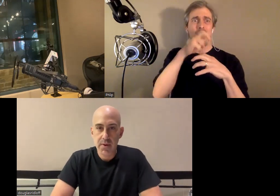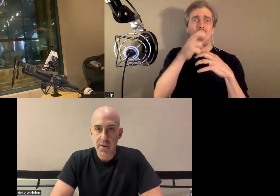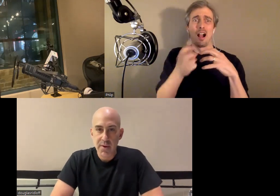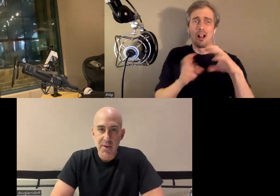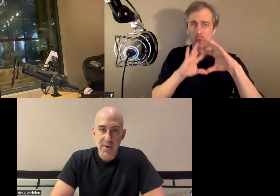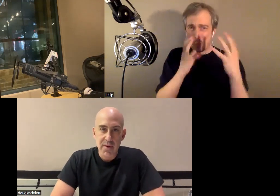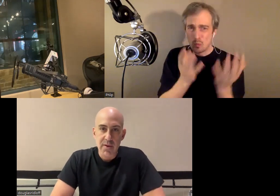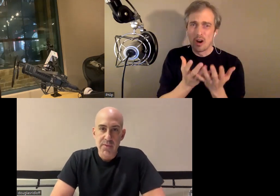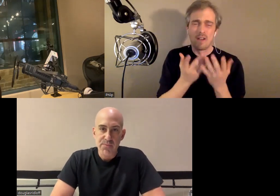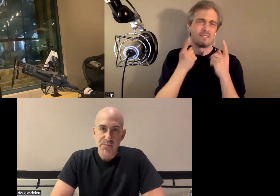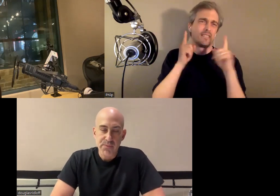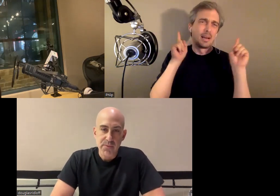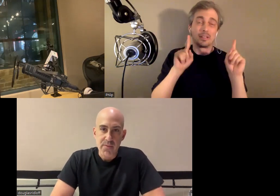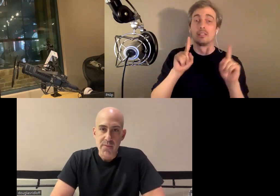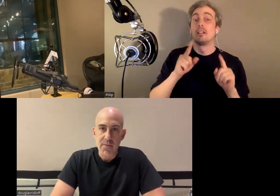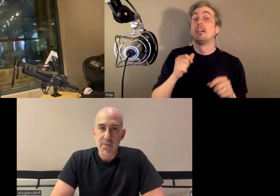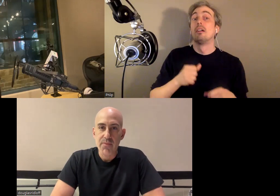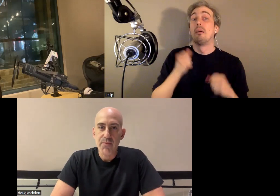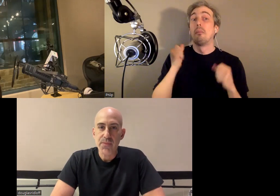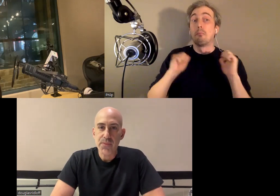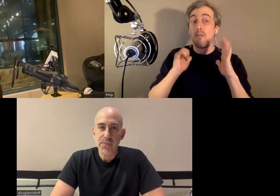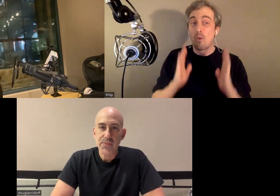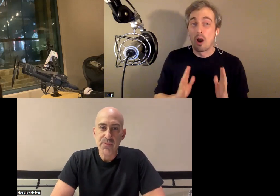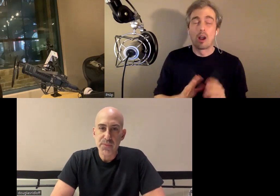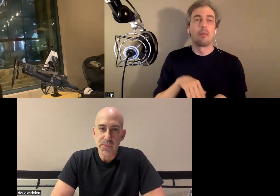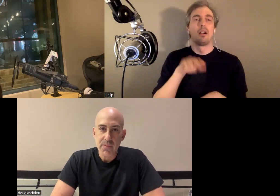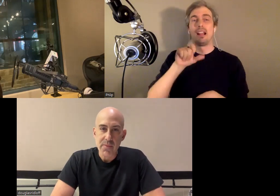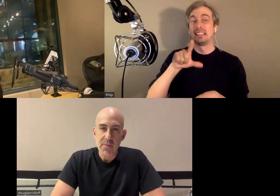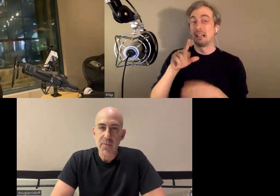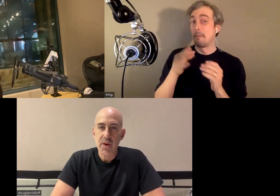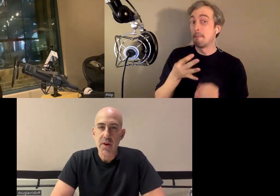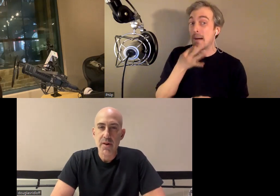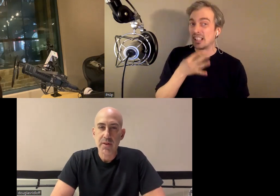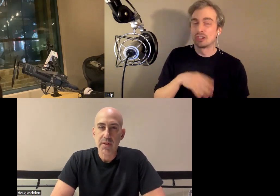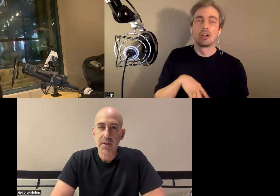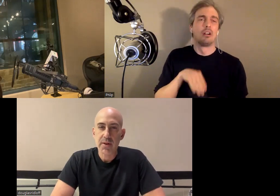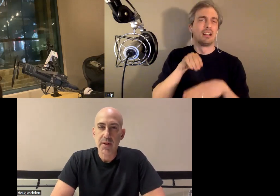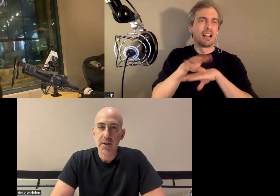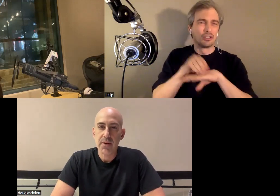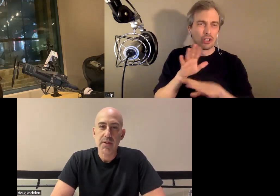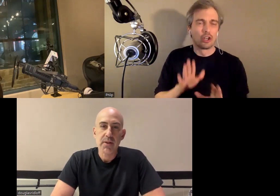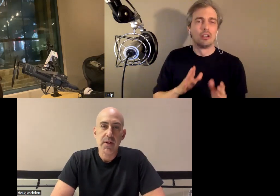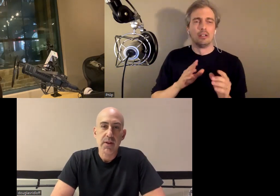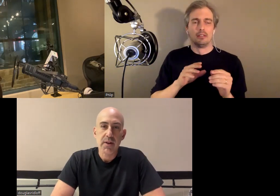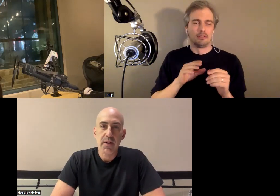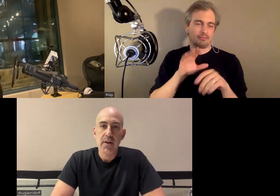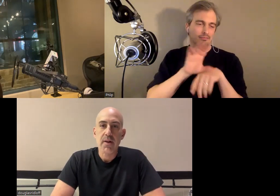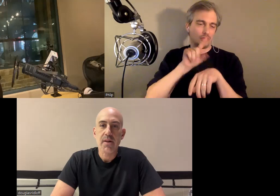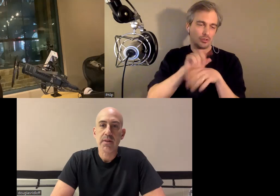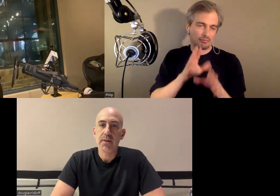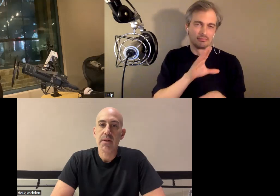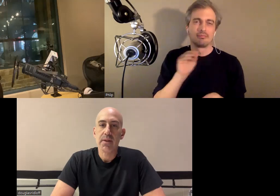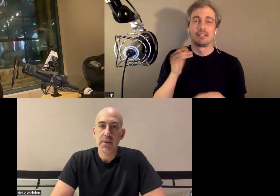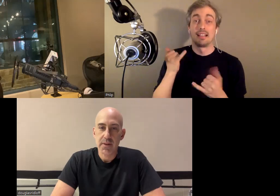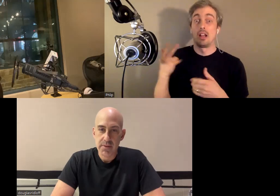Filmmaker, ASL master, and the executive director of ASL Slam. We're also joined today by Flip Wilson, who will be interpreting for Douglas in